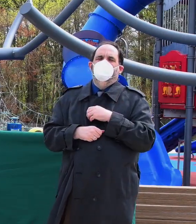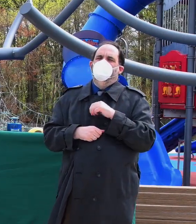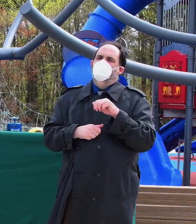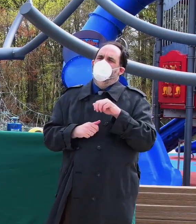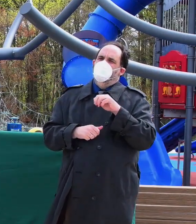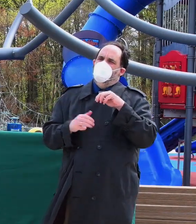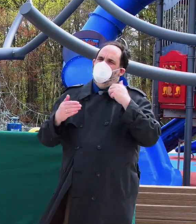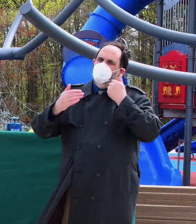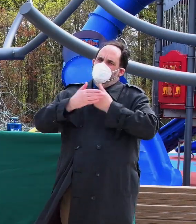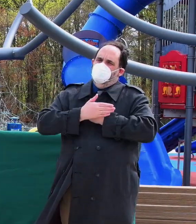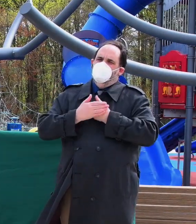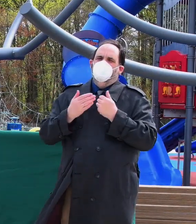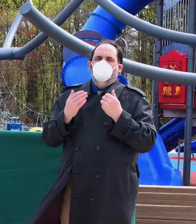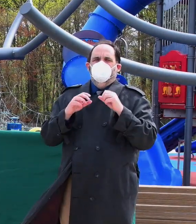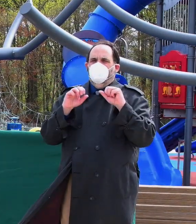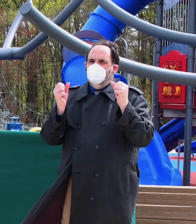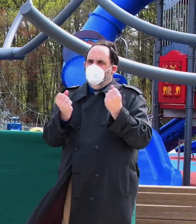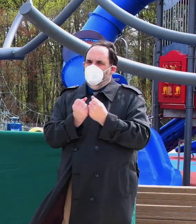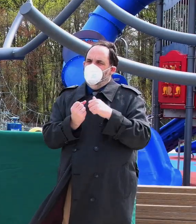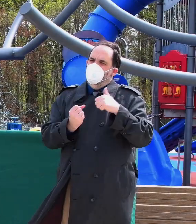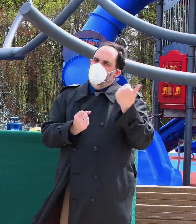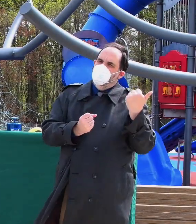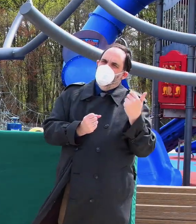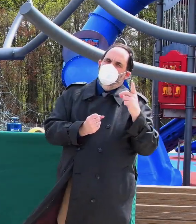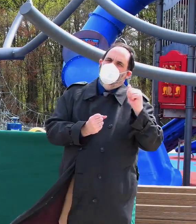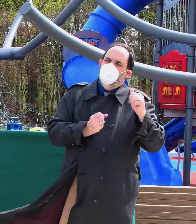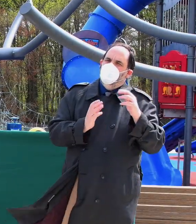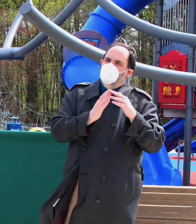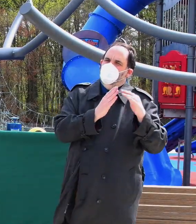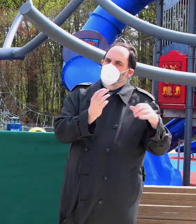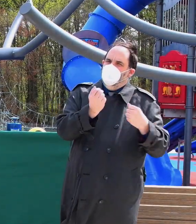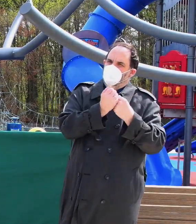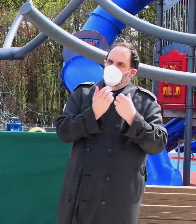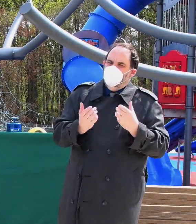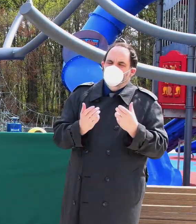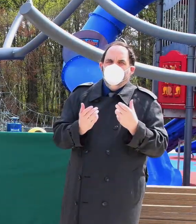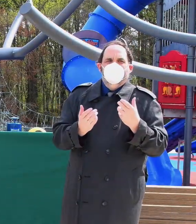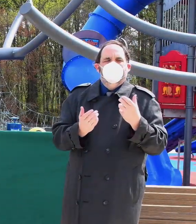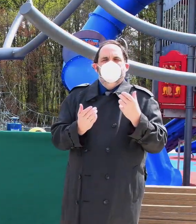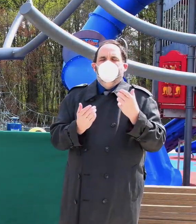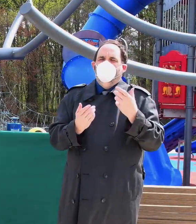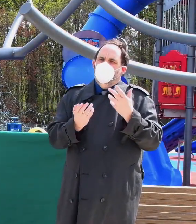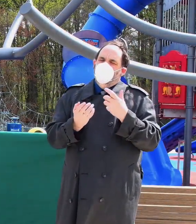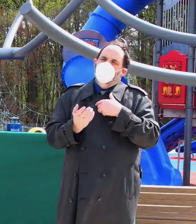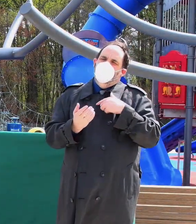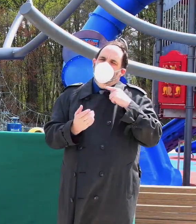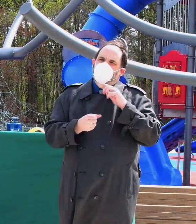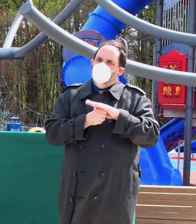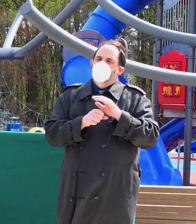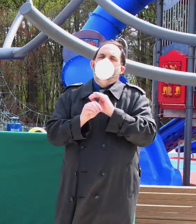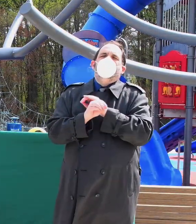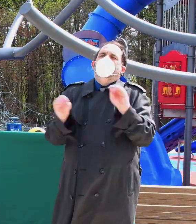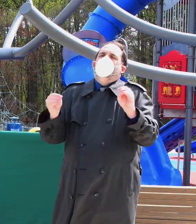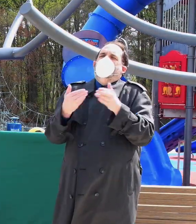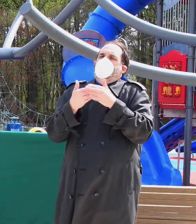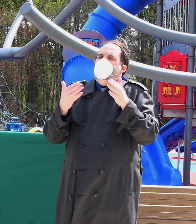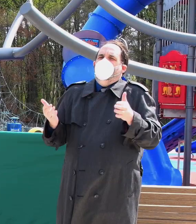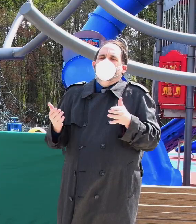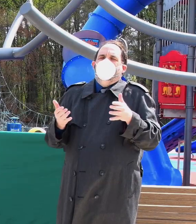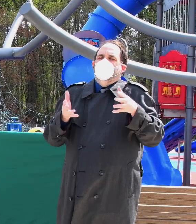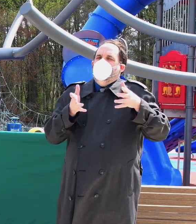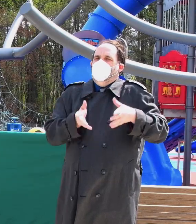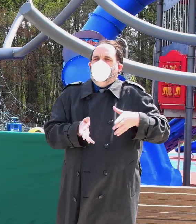Society and other advocates of the disability community to help ensure that none of our neighbors are